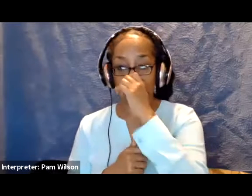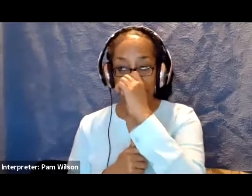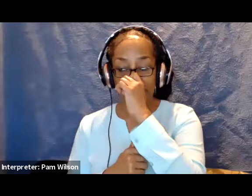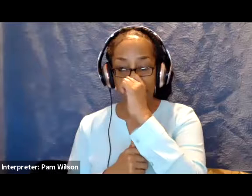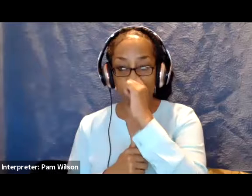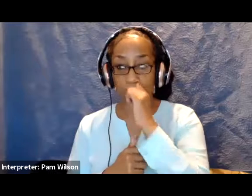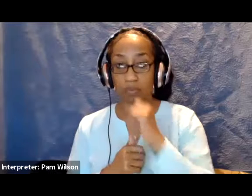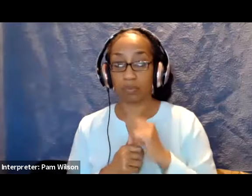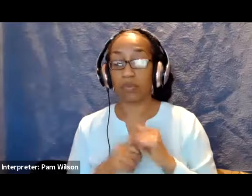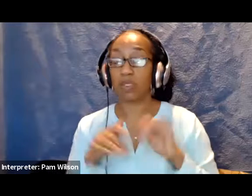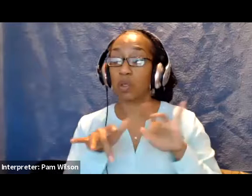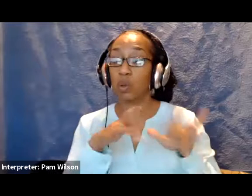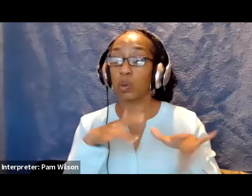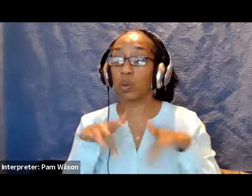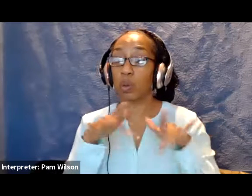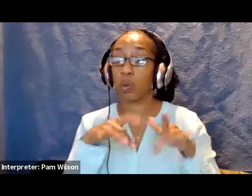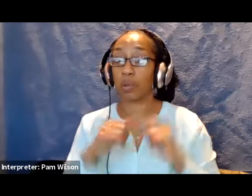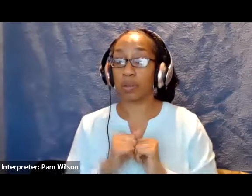we go with recording.